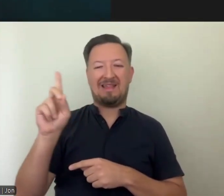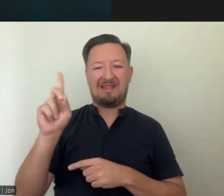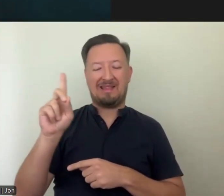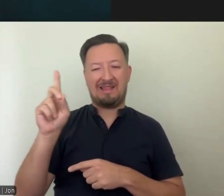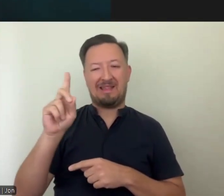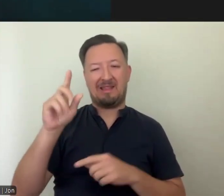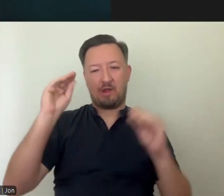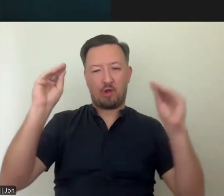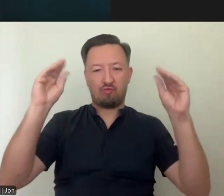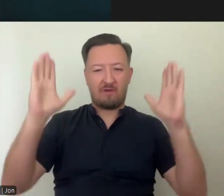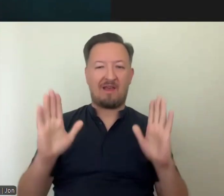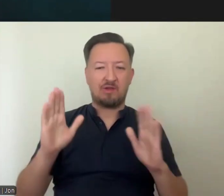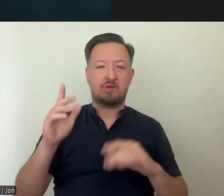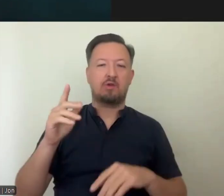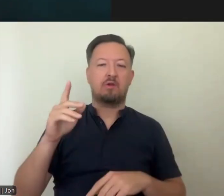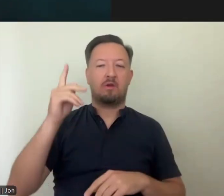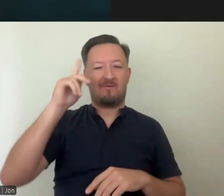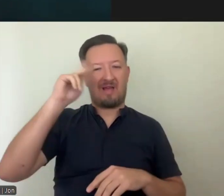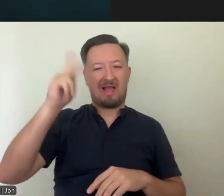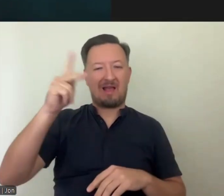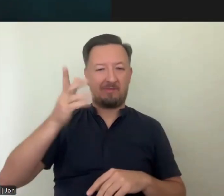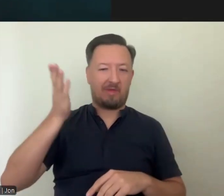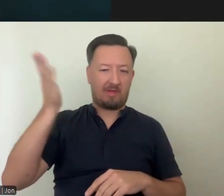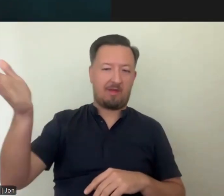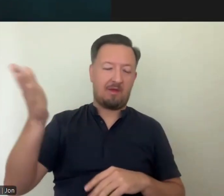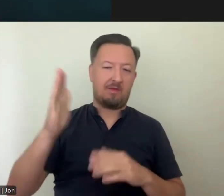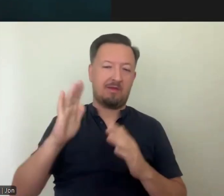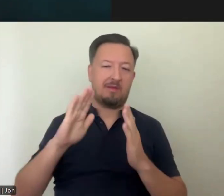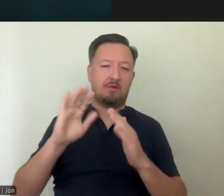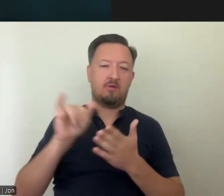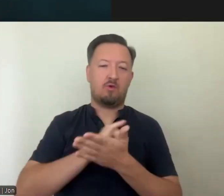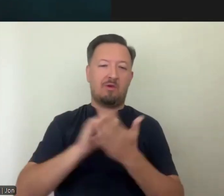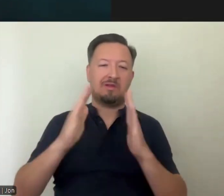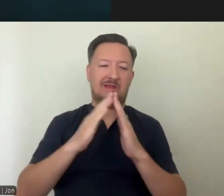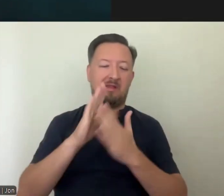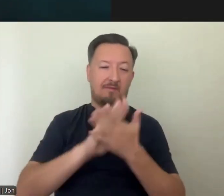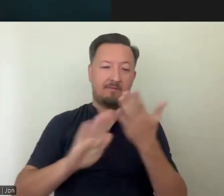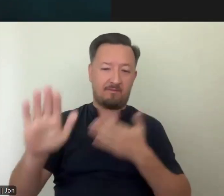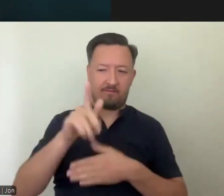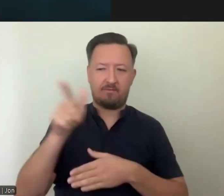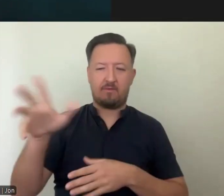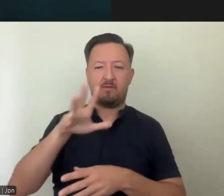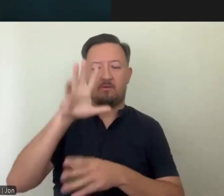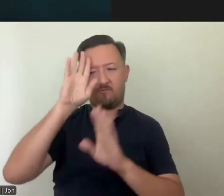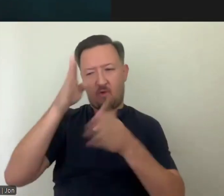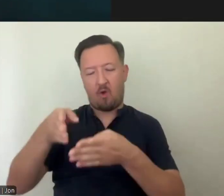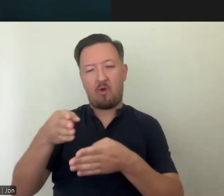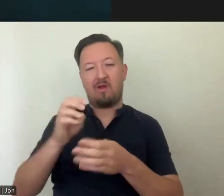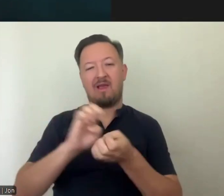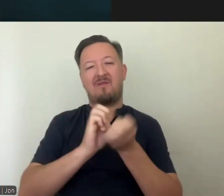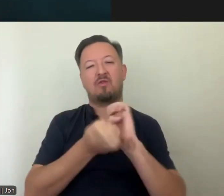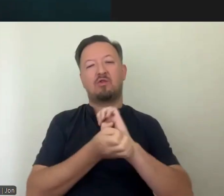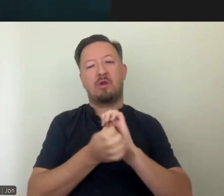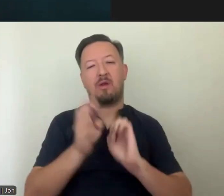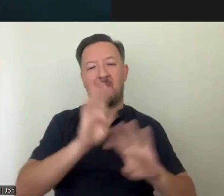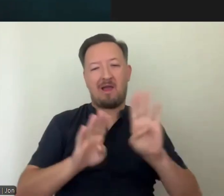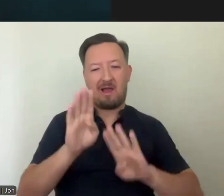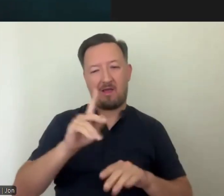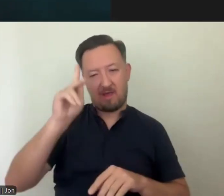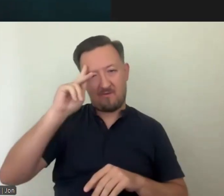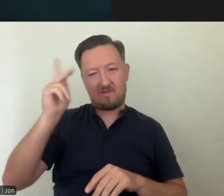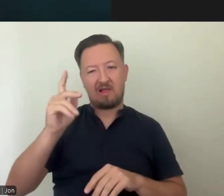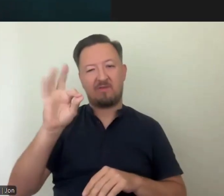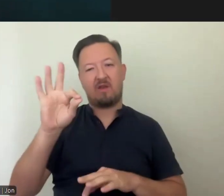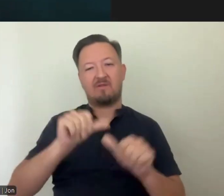at the City College of New York. His academic work is in evolutionary biology, philosophy of science, the nature